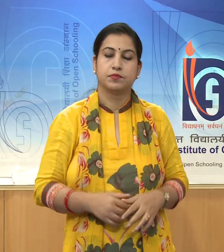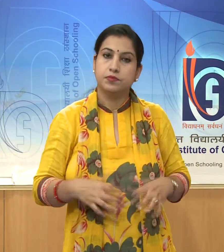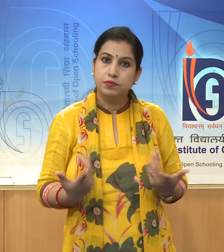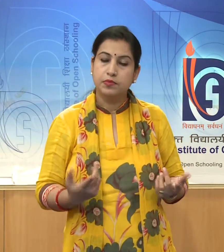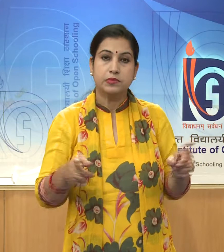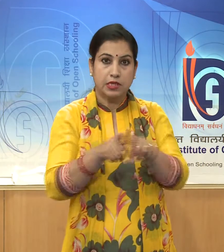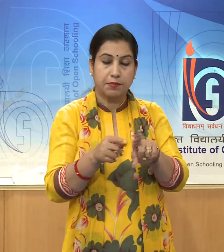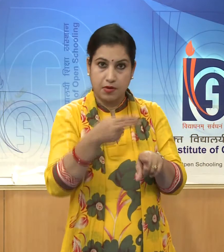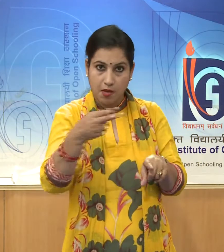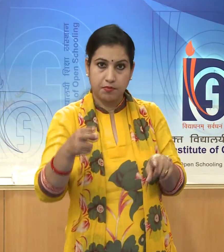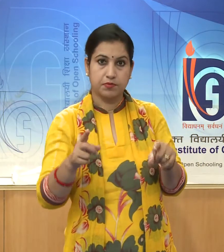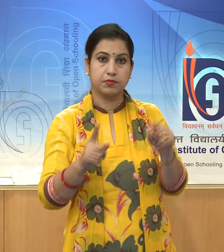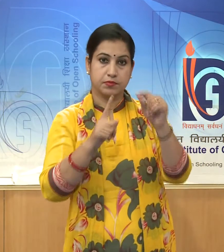Paul Cézanne